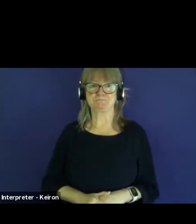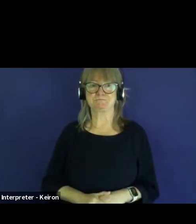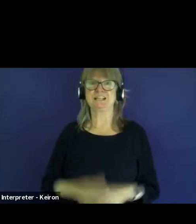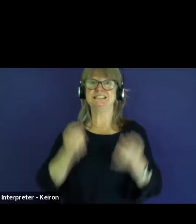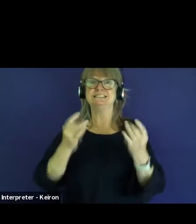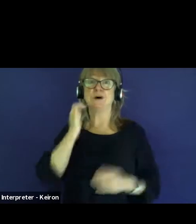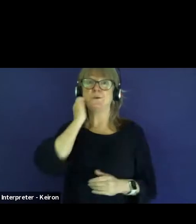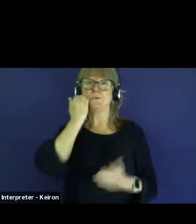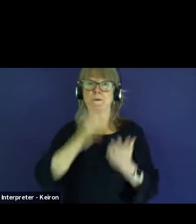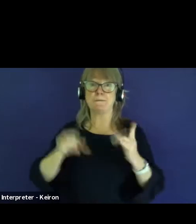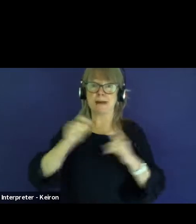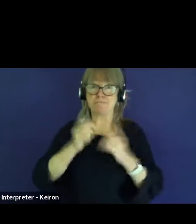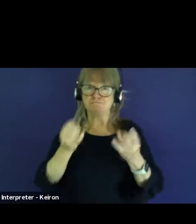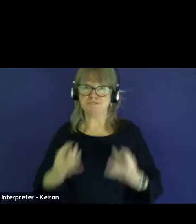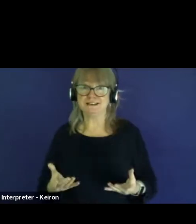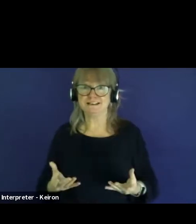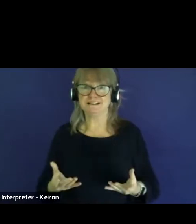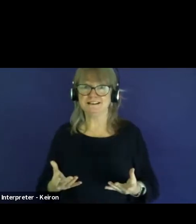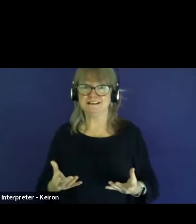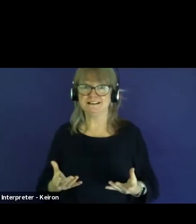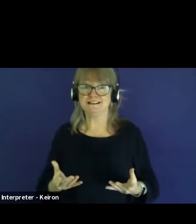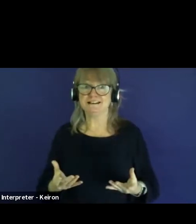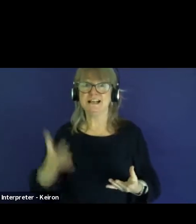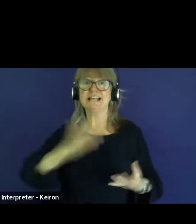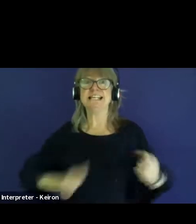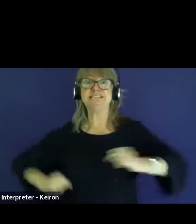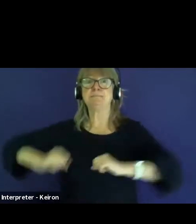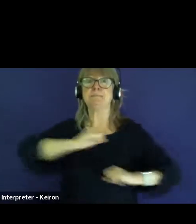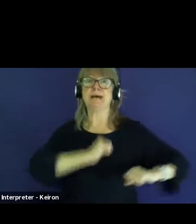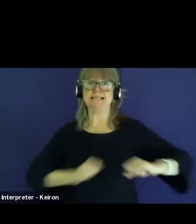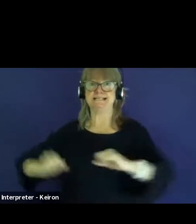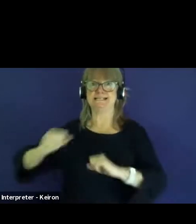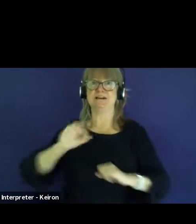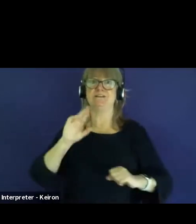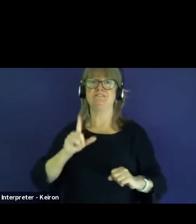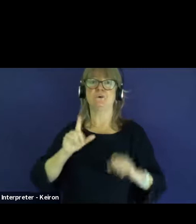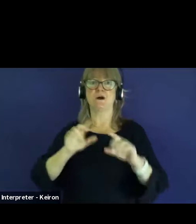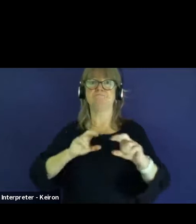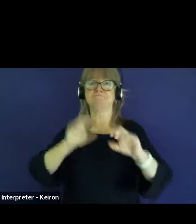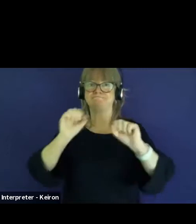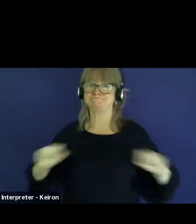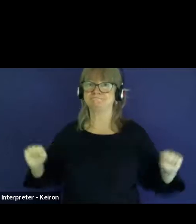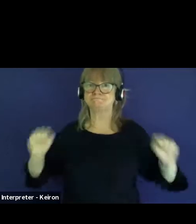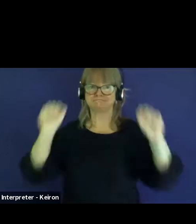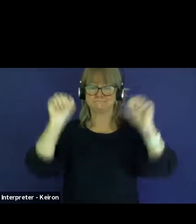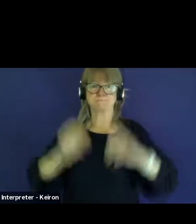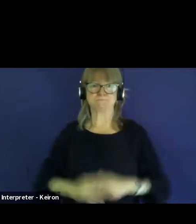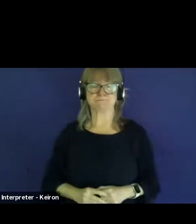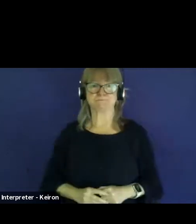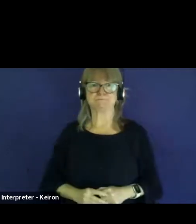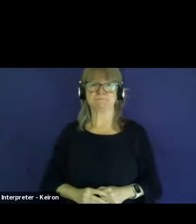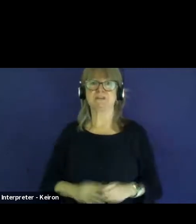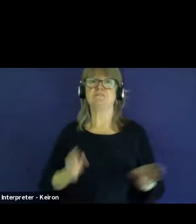with our warm up if everyone's ready. So we just need a little bit of space to be able to perform these exercises. We're going to do some